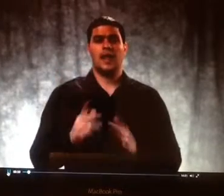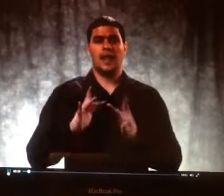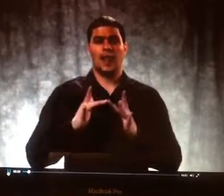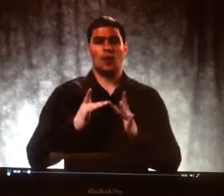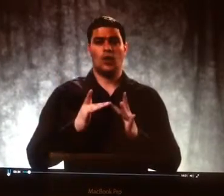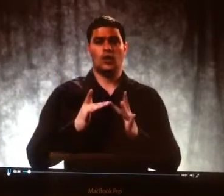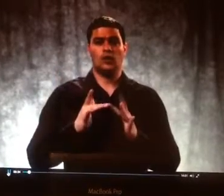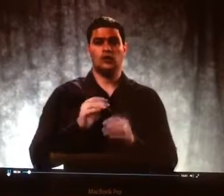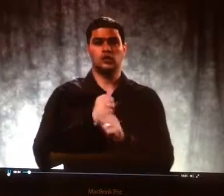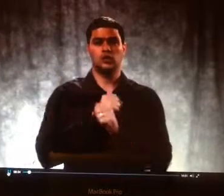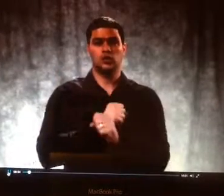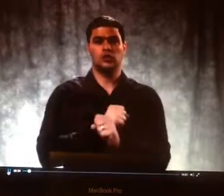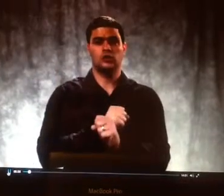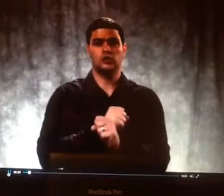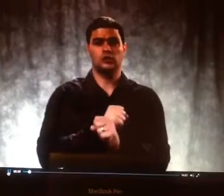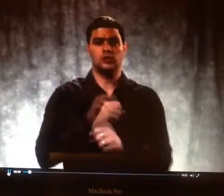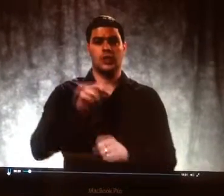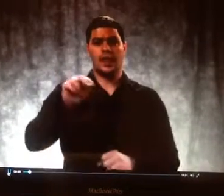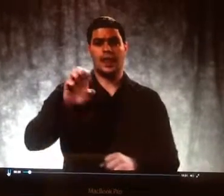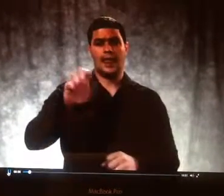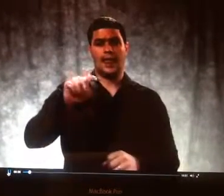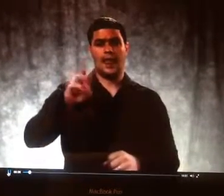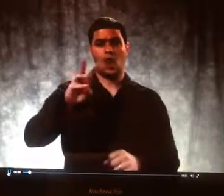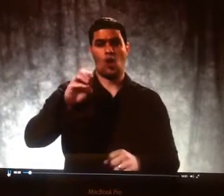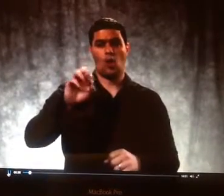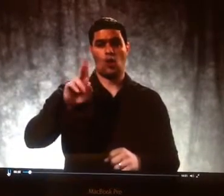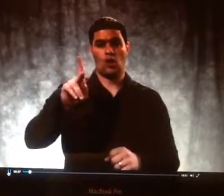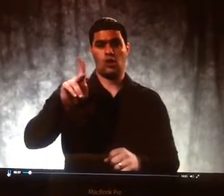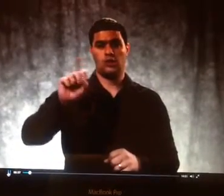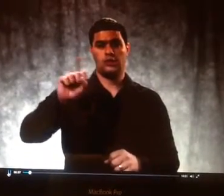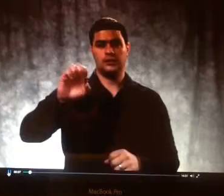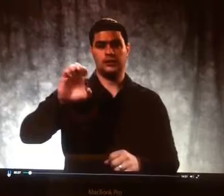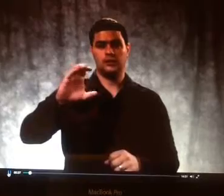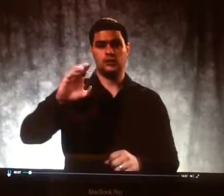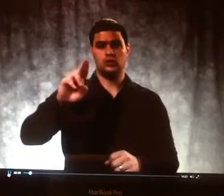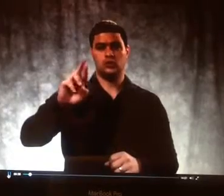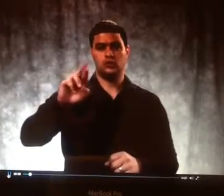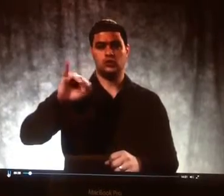I am an IT and network security major.